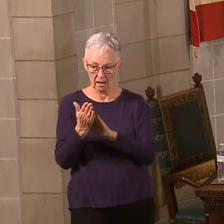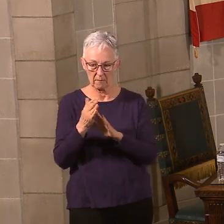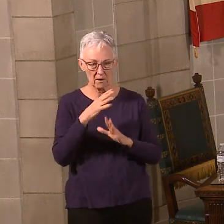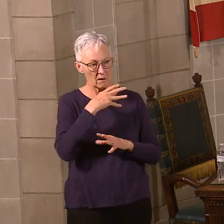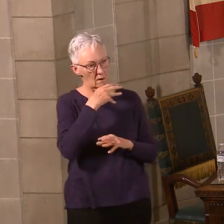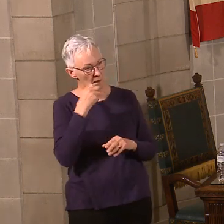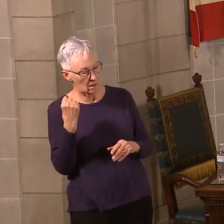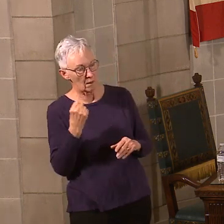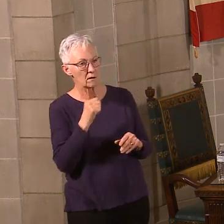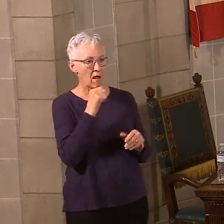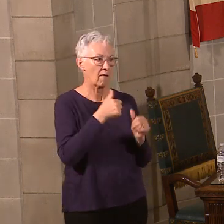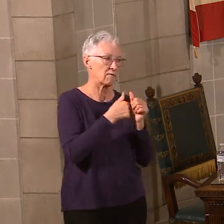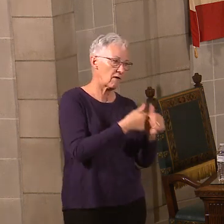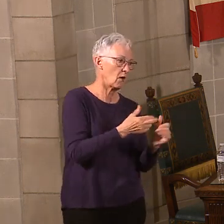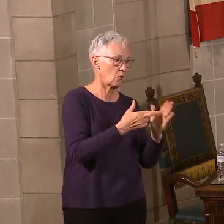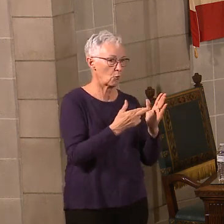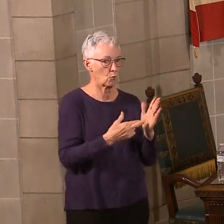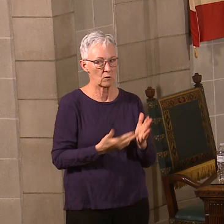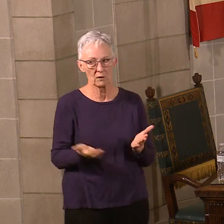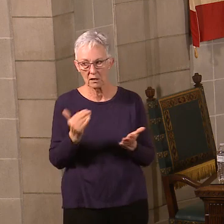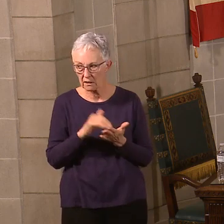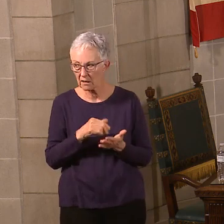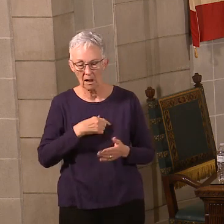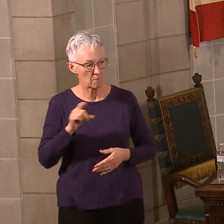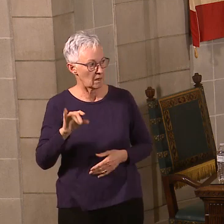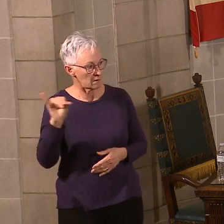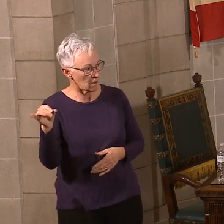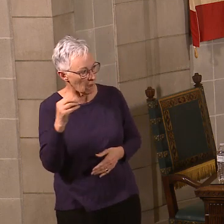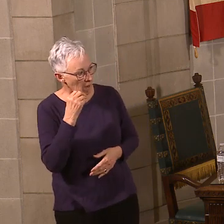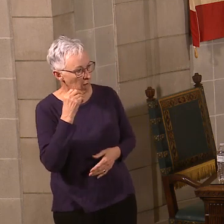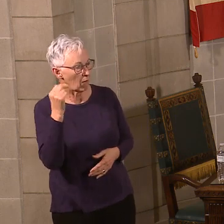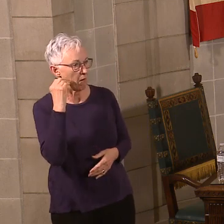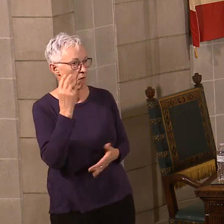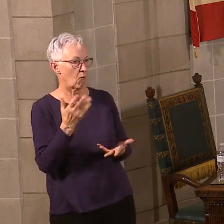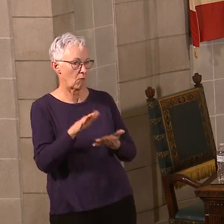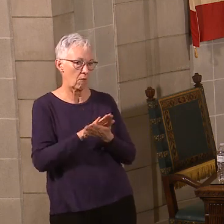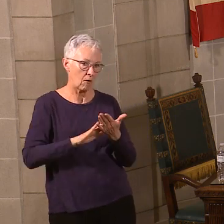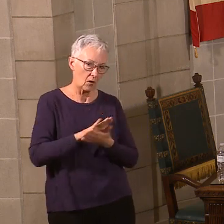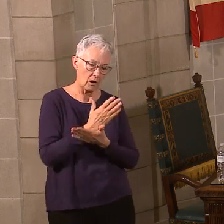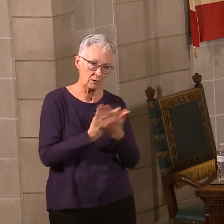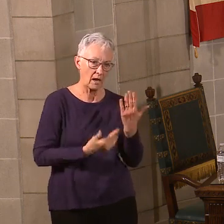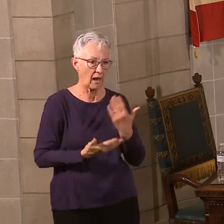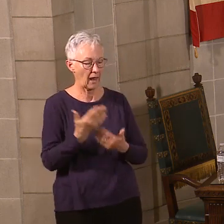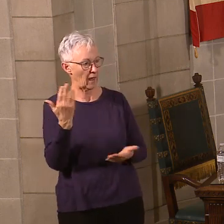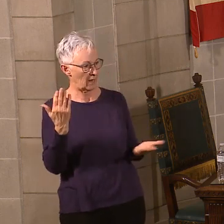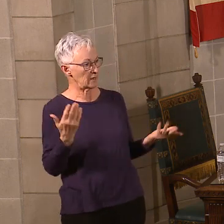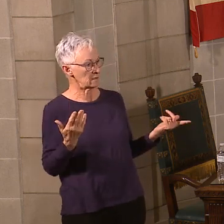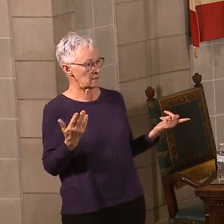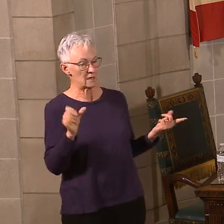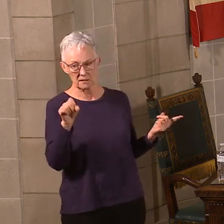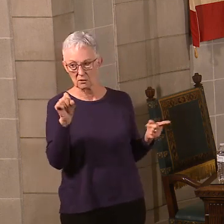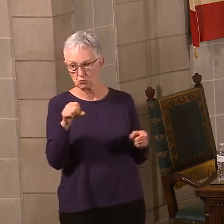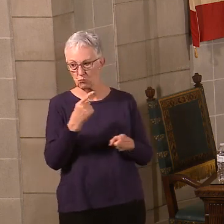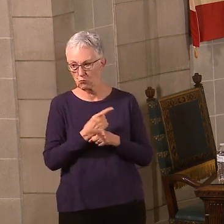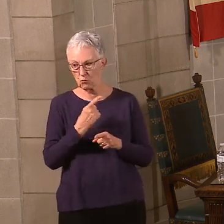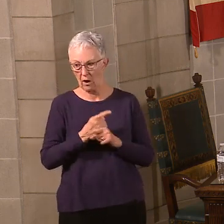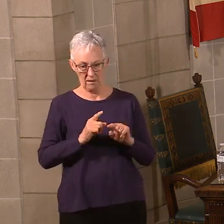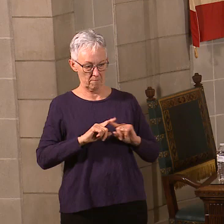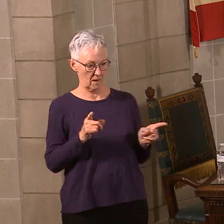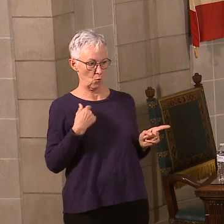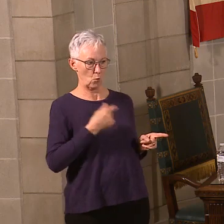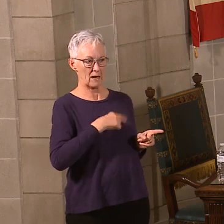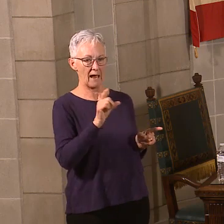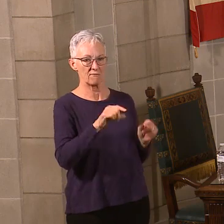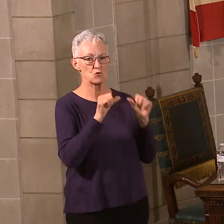education of letting people know what's going on and continue to watch the data to see what's happening in other parts of the state. Again, as we rolled out